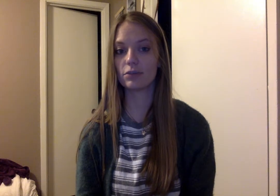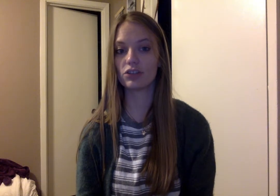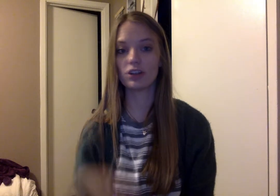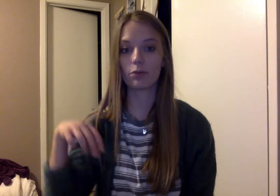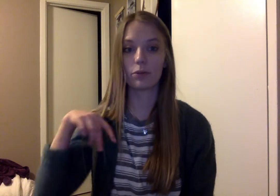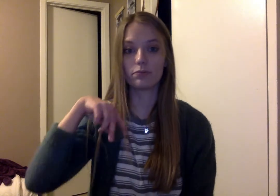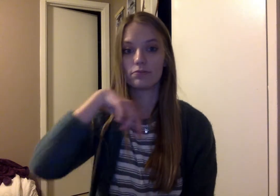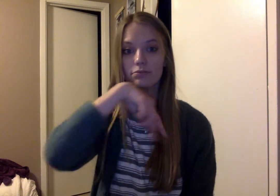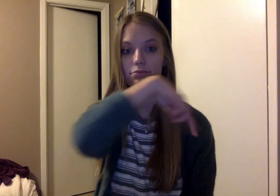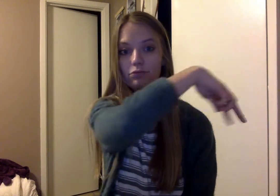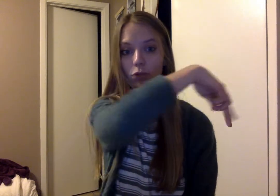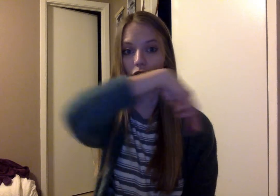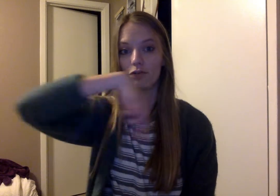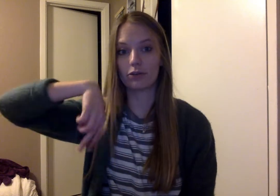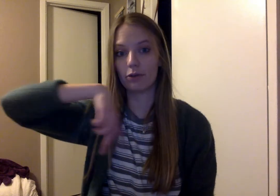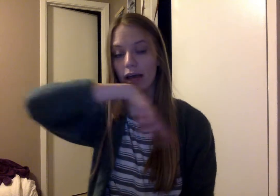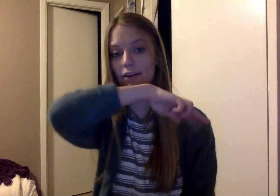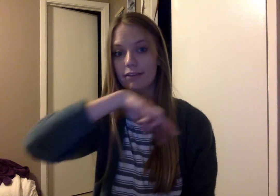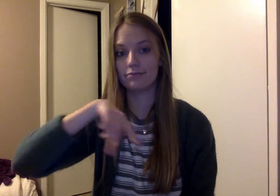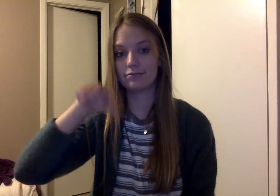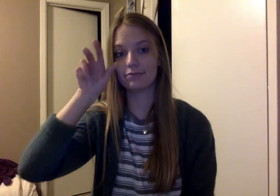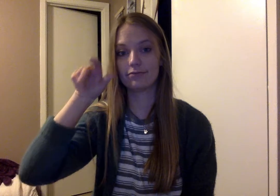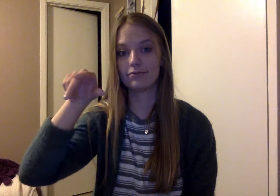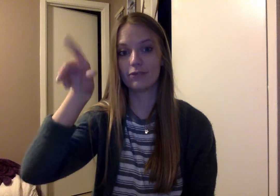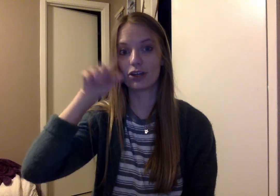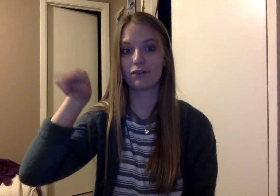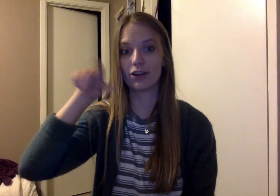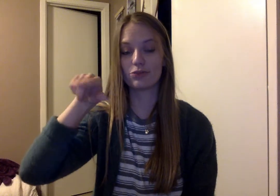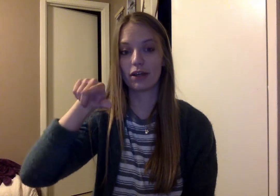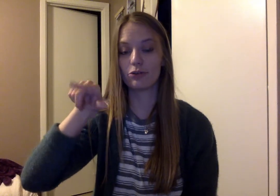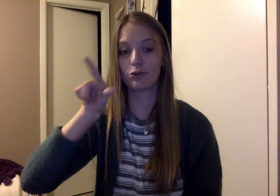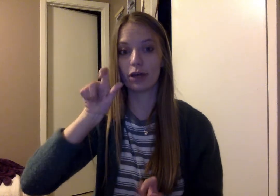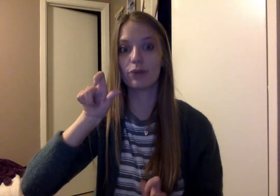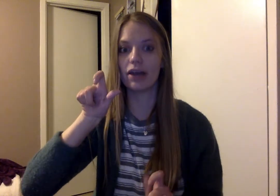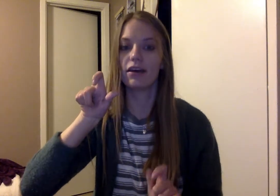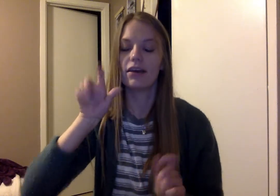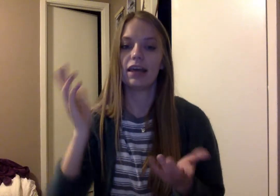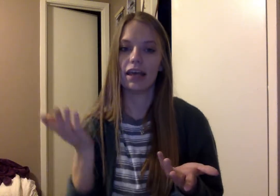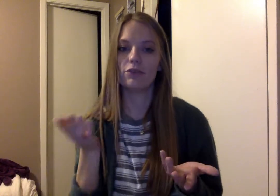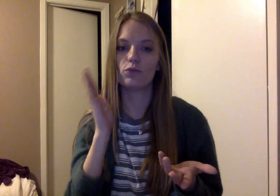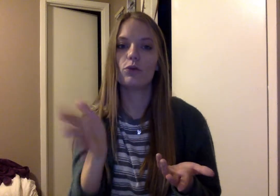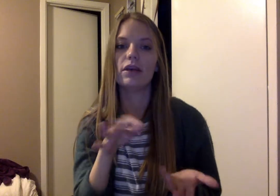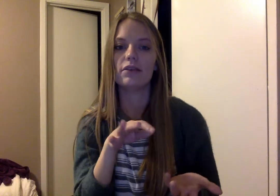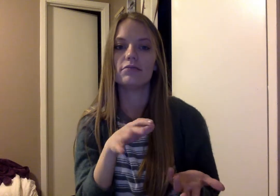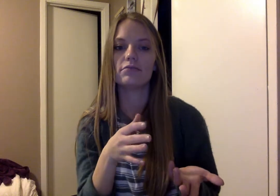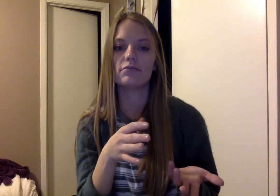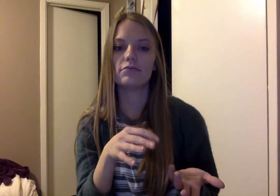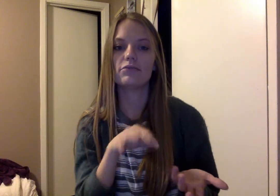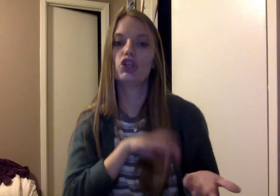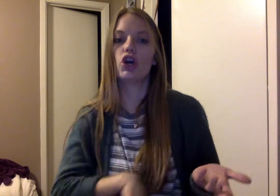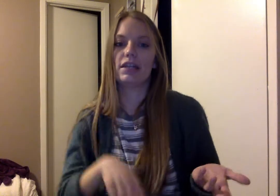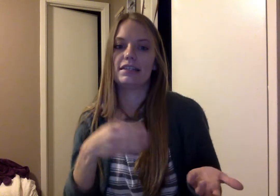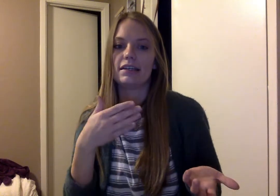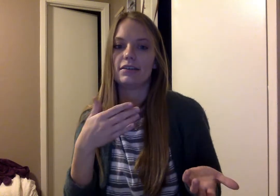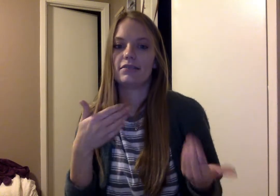emergency, you're not going to be able to run over and run back and look at the finger spelling real quick. But it will be good to